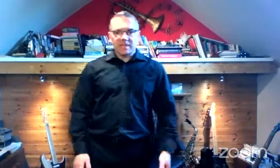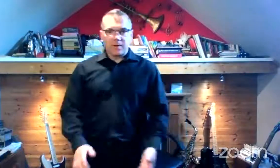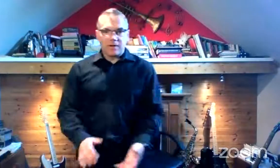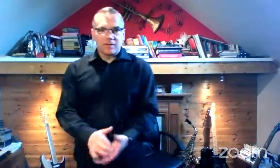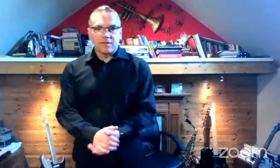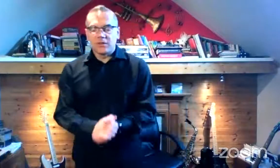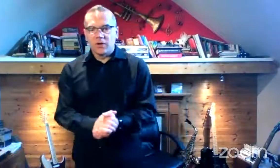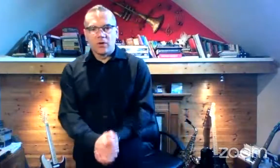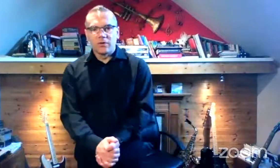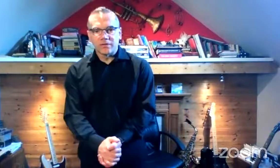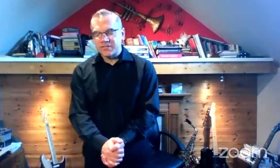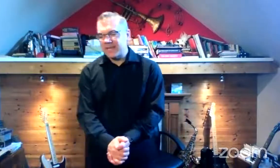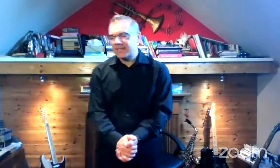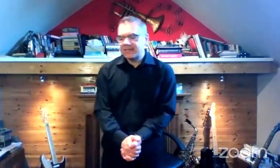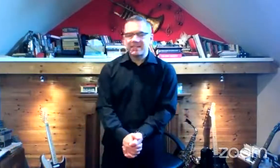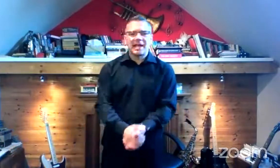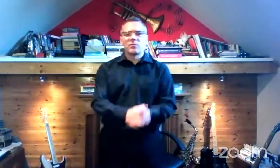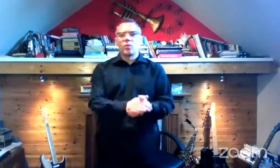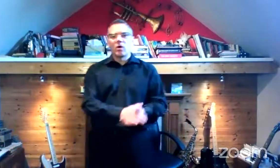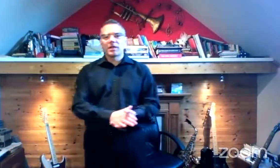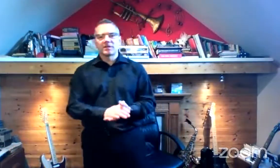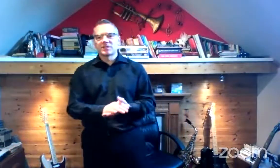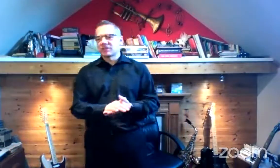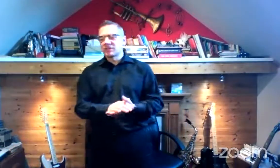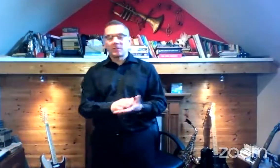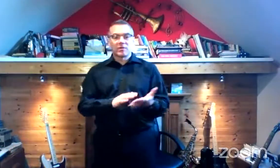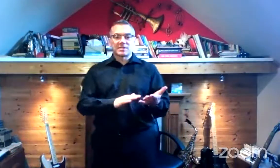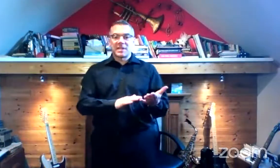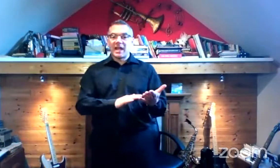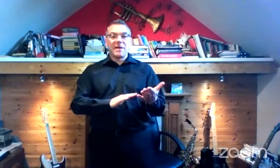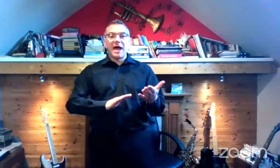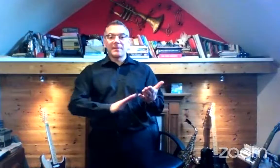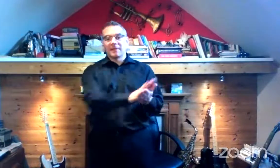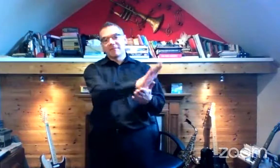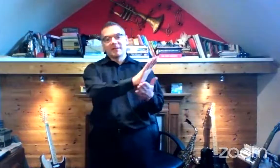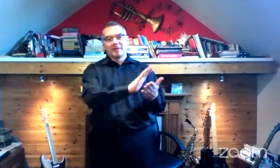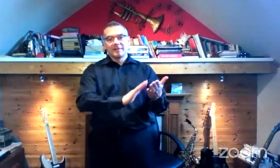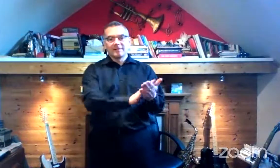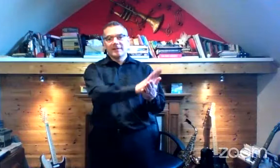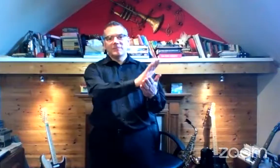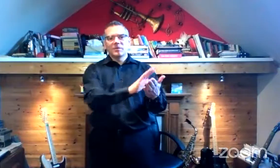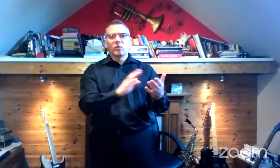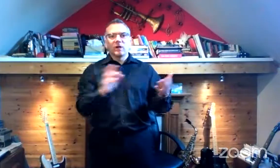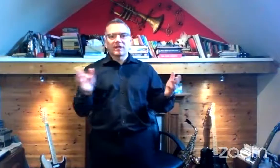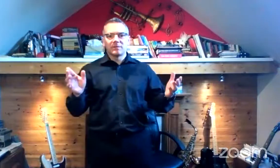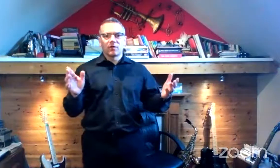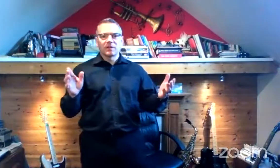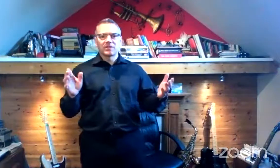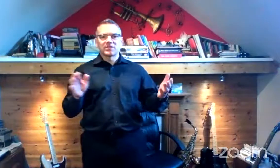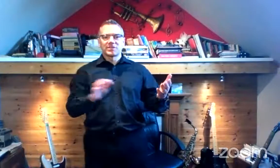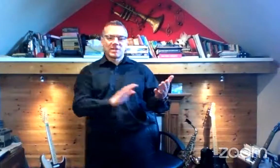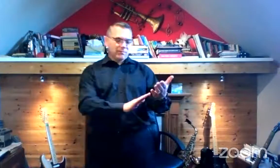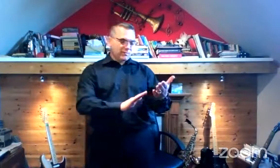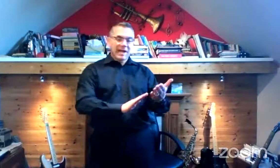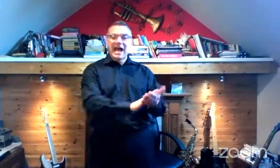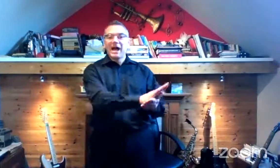Next part, the chorus, dead easy. I'm walking on sunshine. We're going to say I'm happy, right? We're not actually walking on sunshine, are we? We're